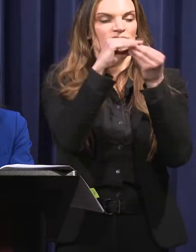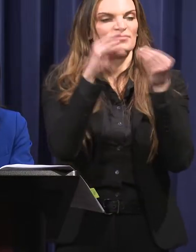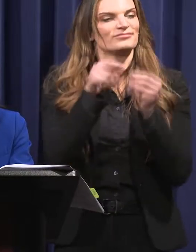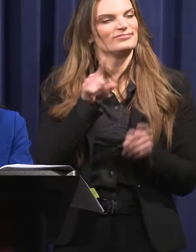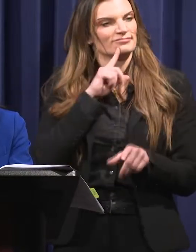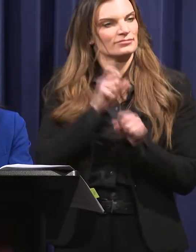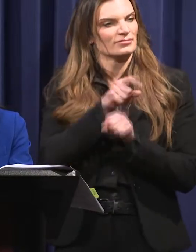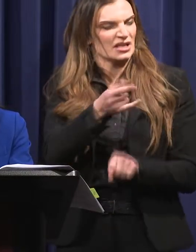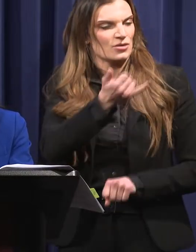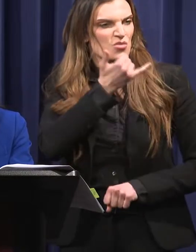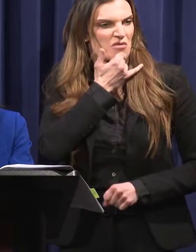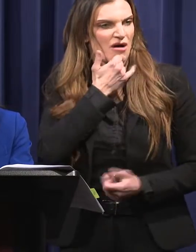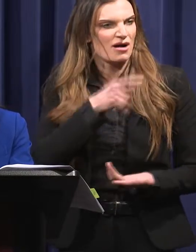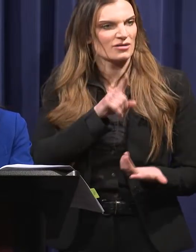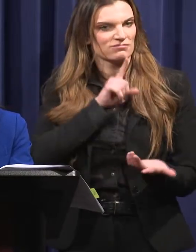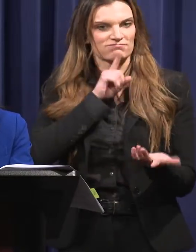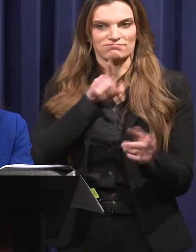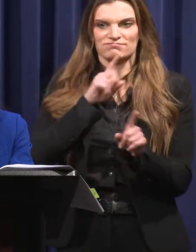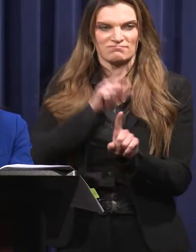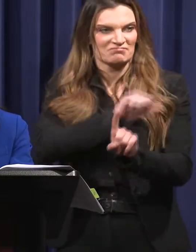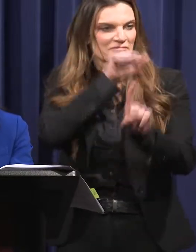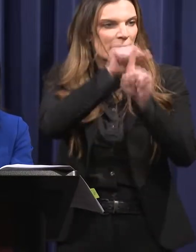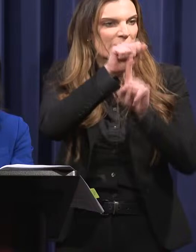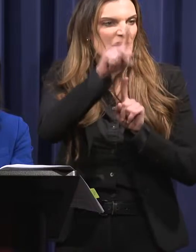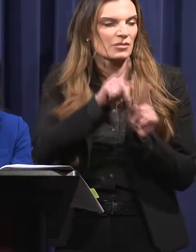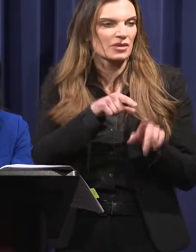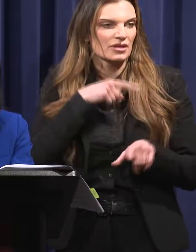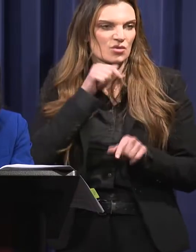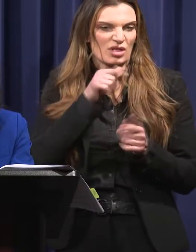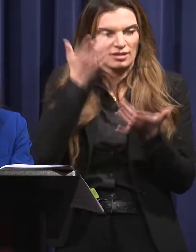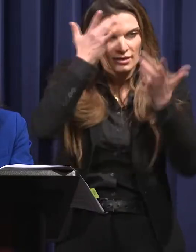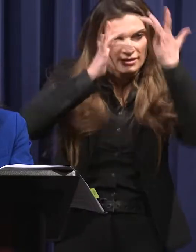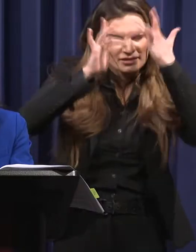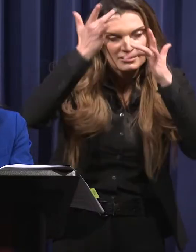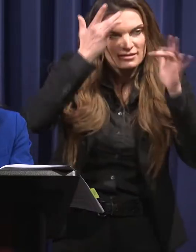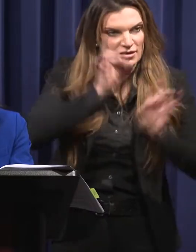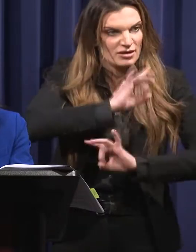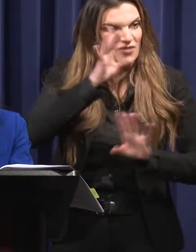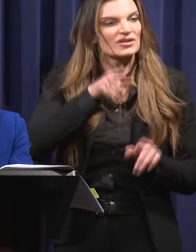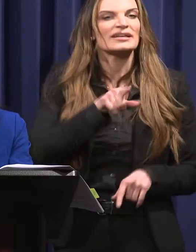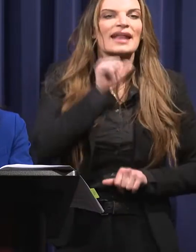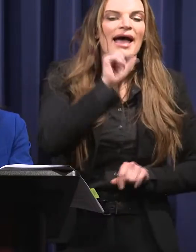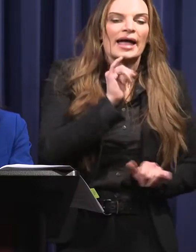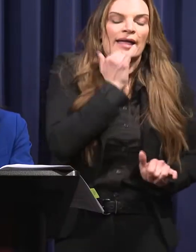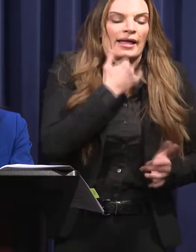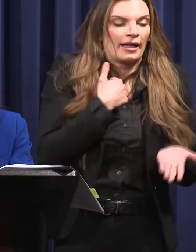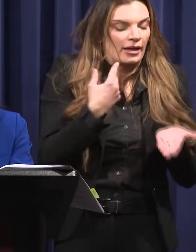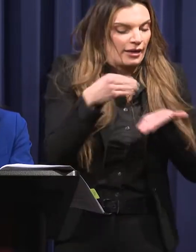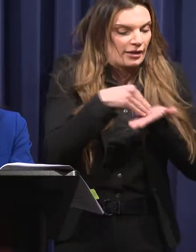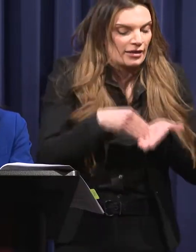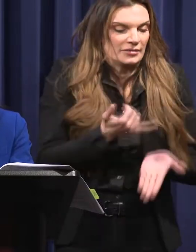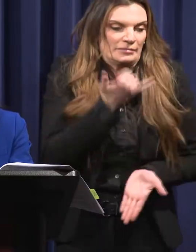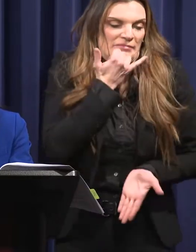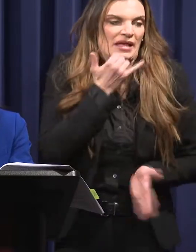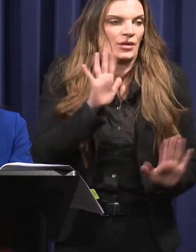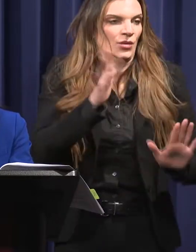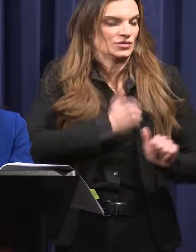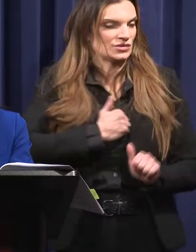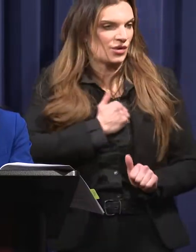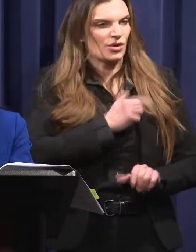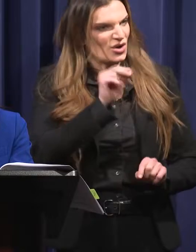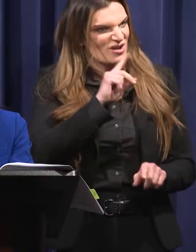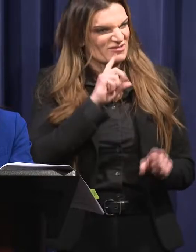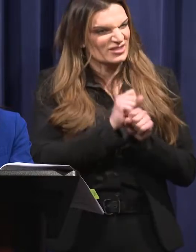unethical behavior. And we intend to prove that this was not an accounting error, this was not an oversight, this